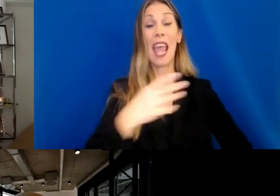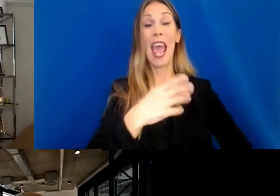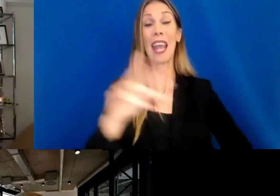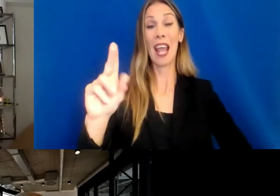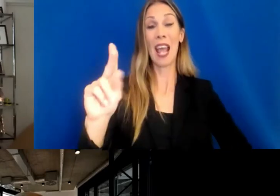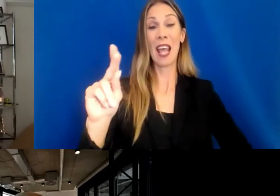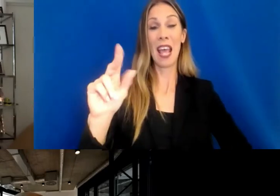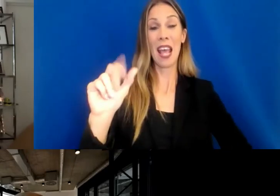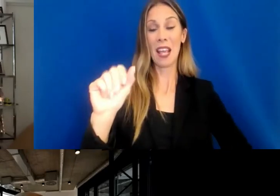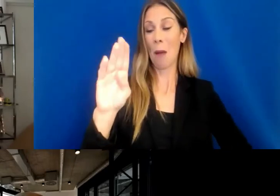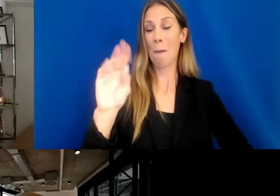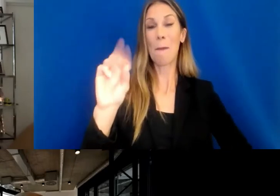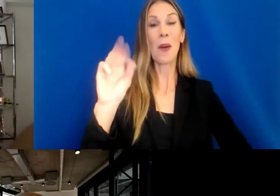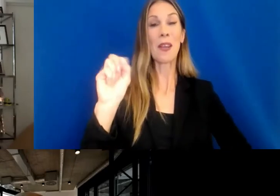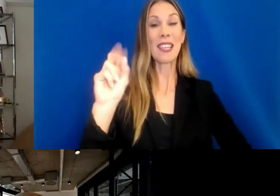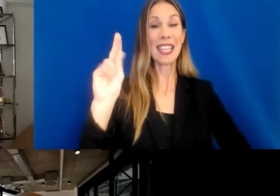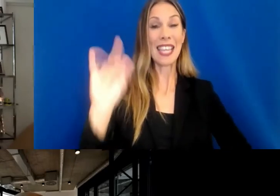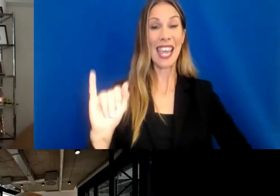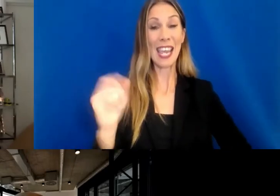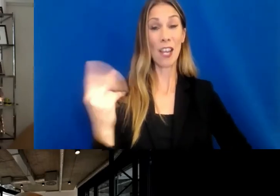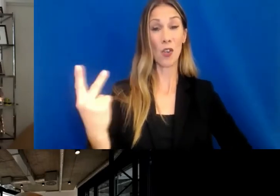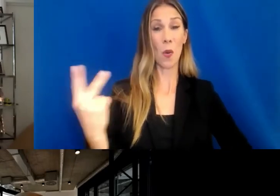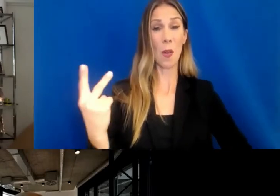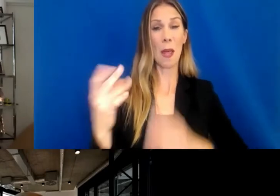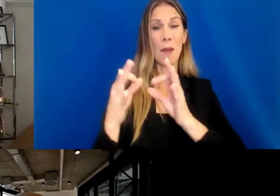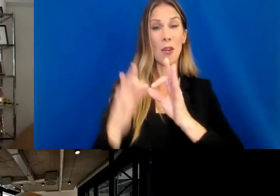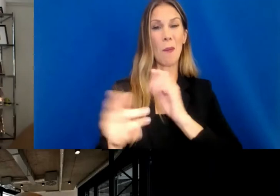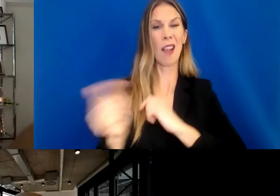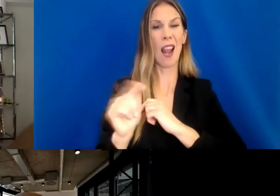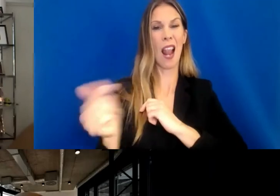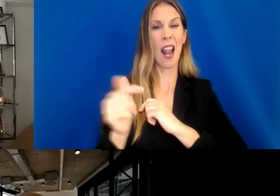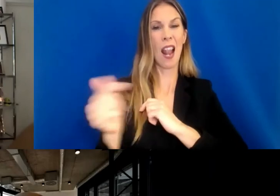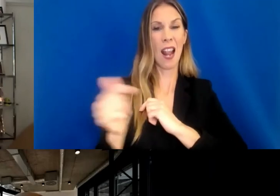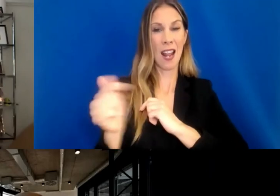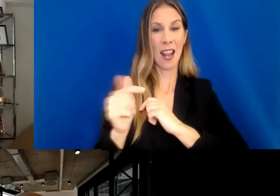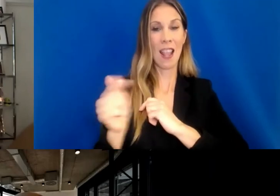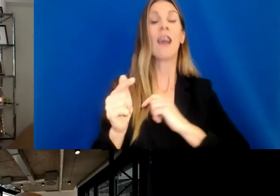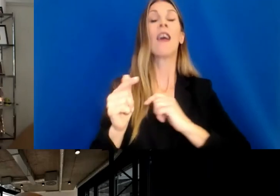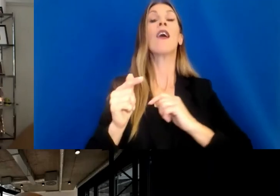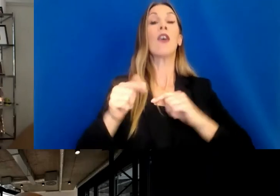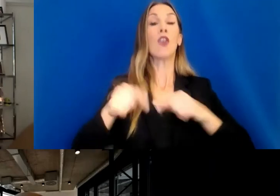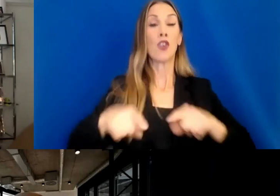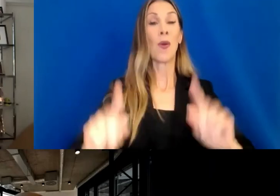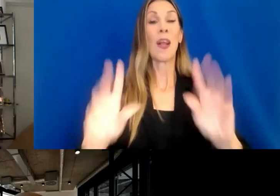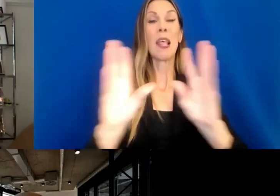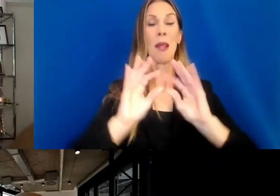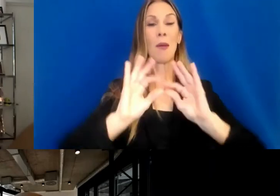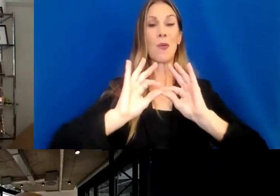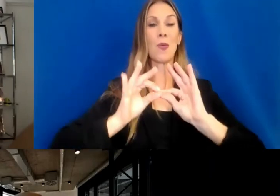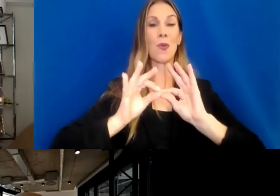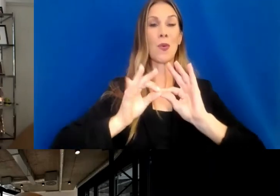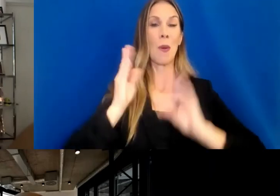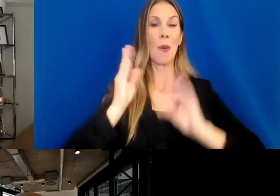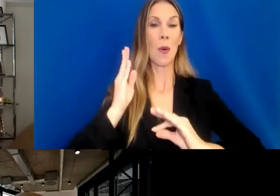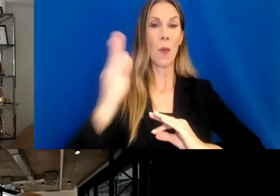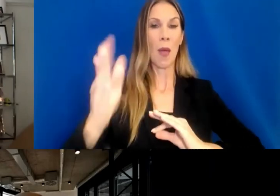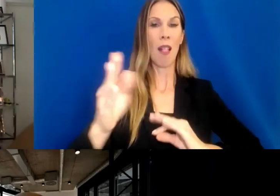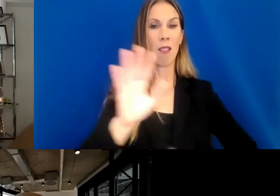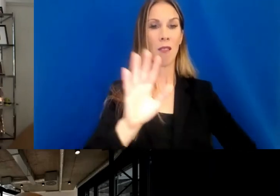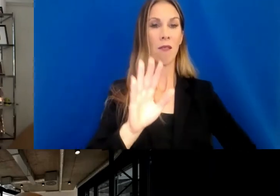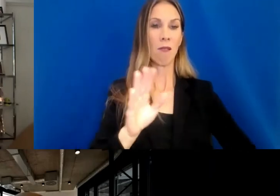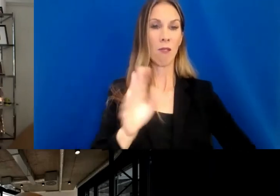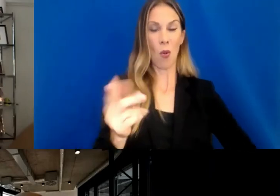be joining us as they share ASL interpretation together in a roughly